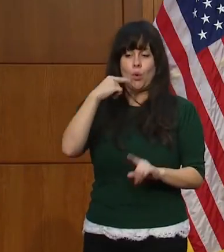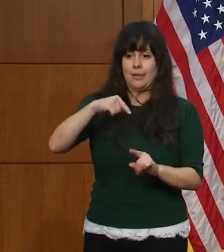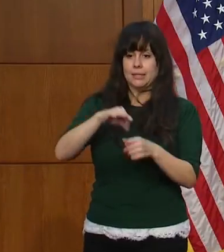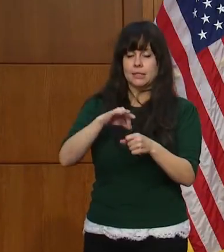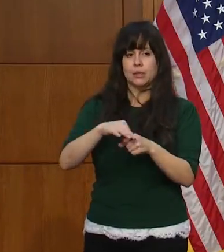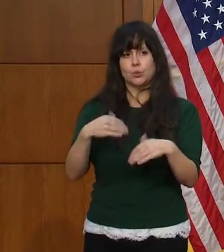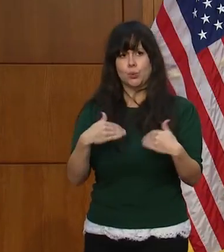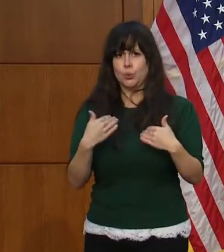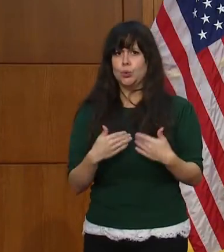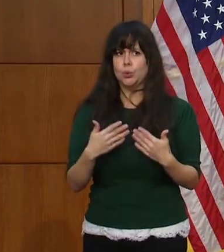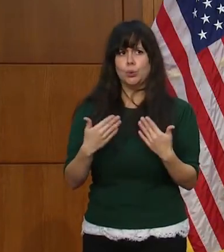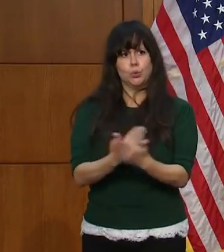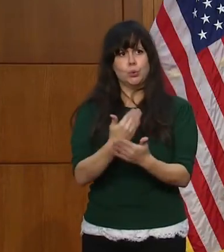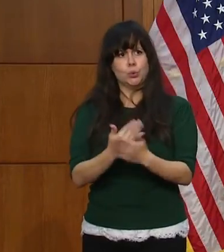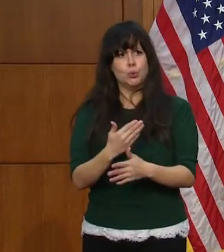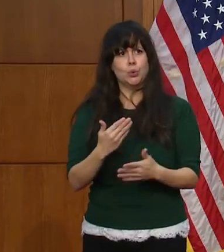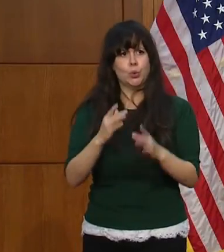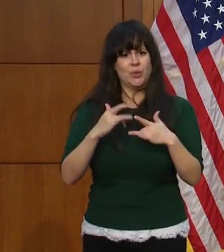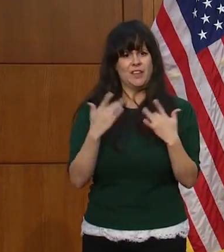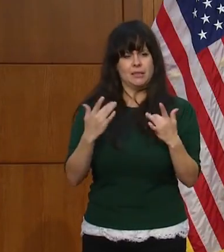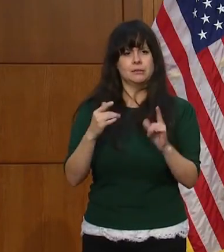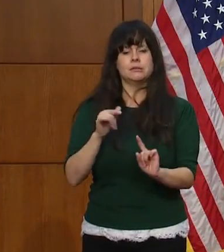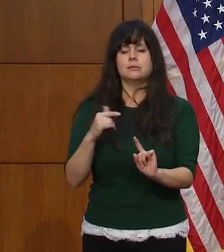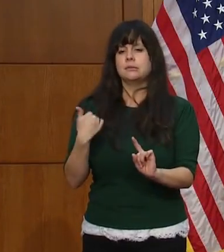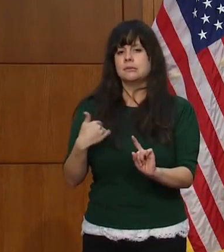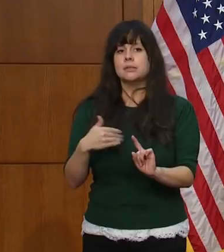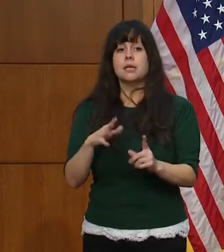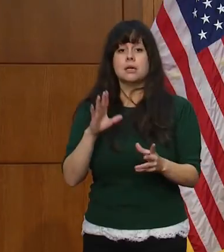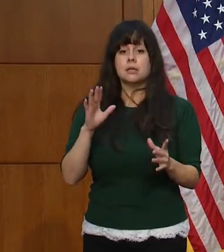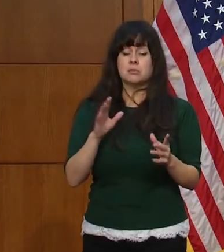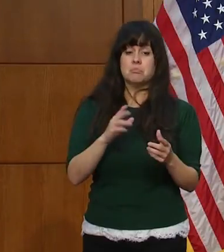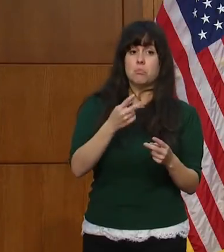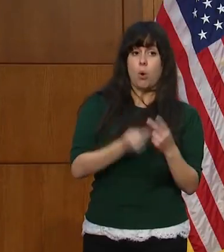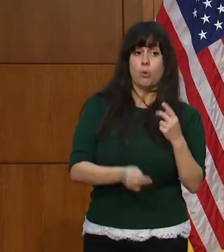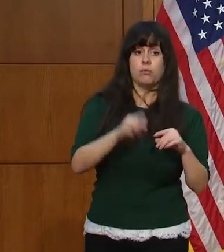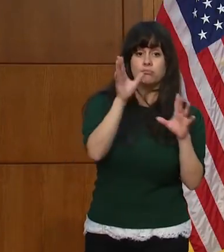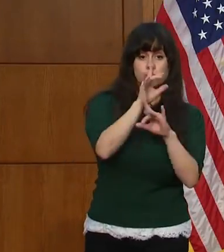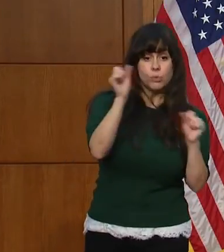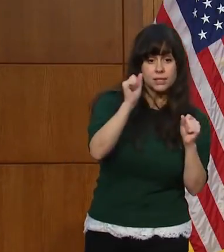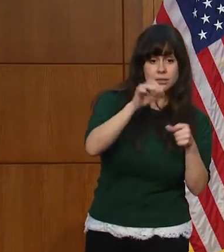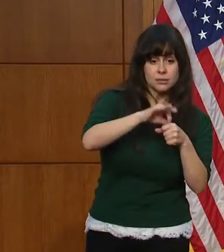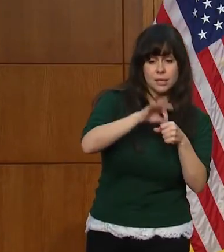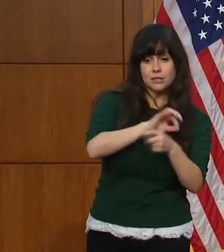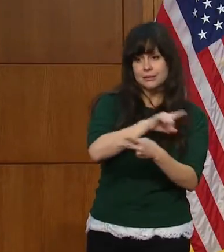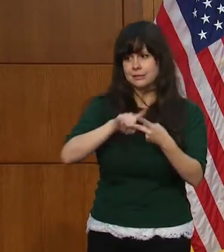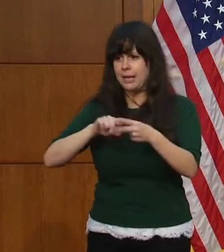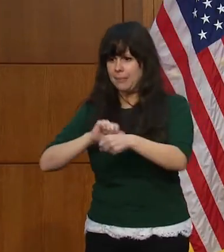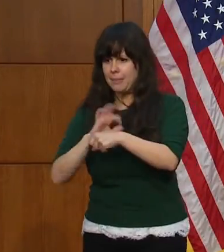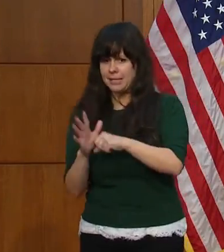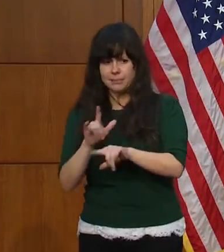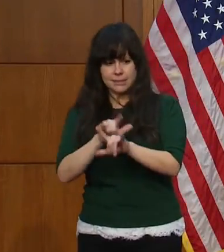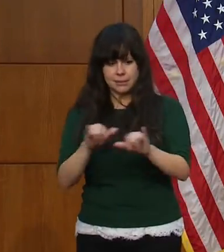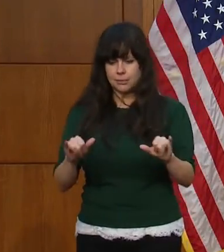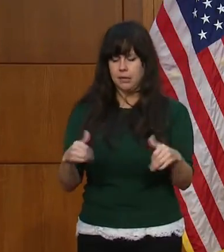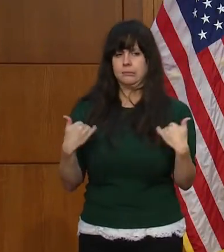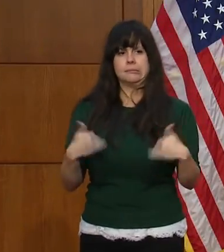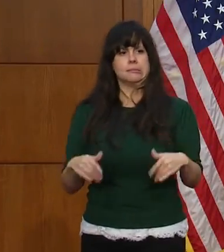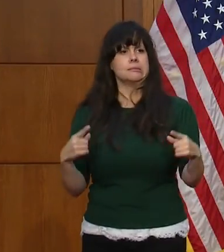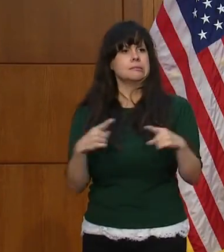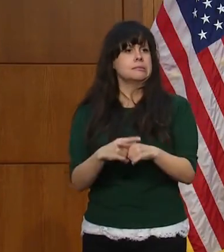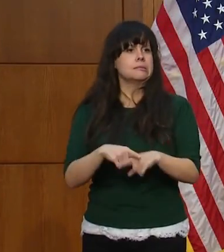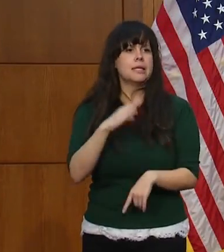election. The combination of a presidential election year and a pandemic is something none of us have